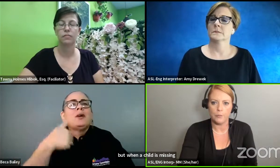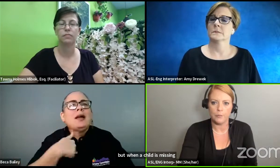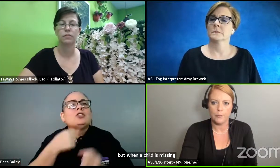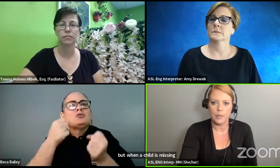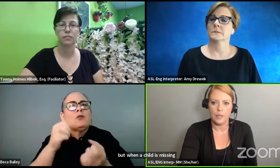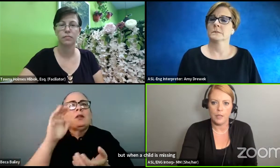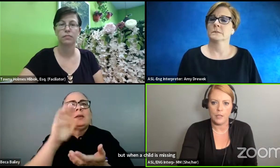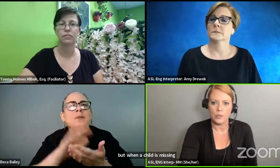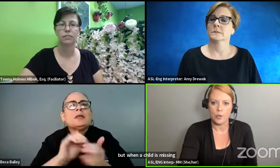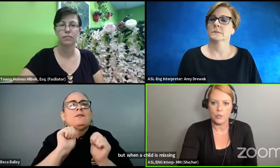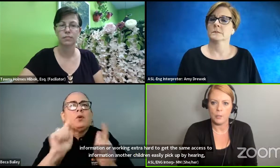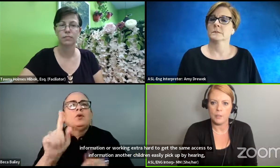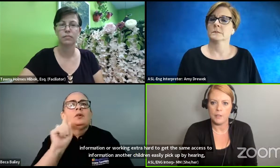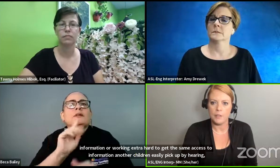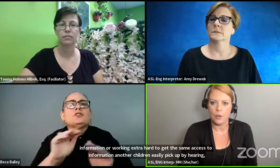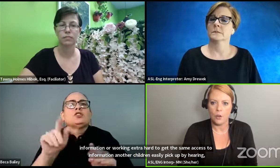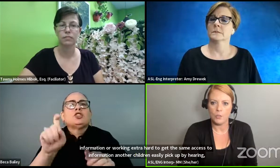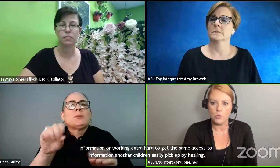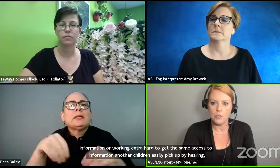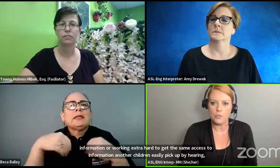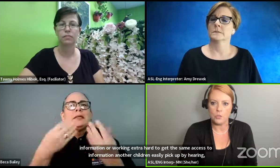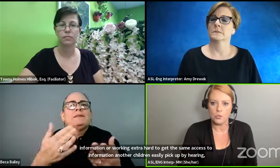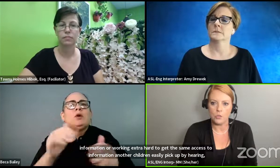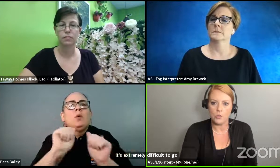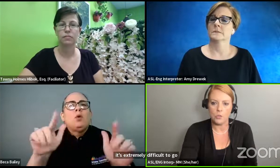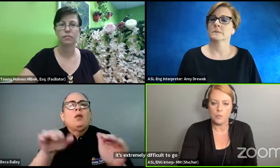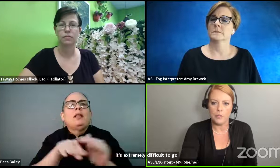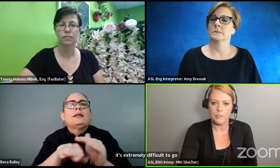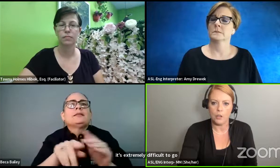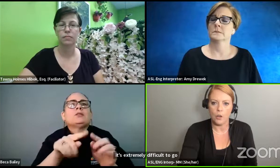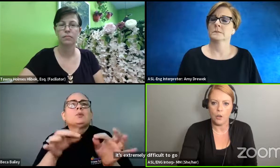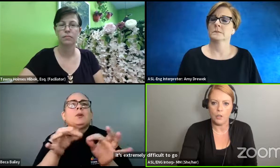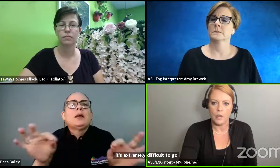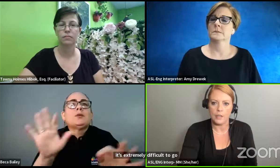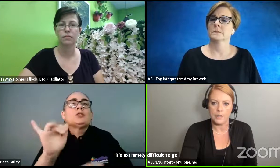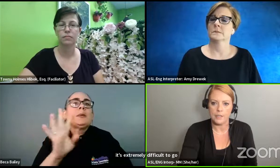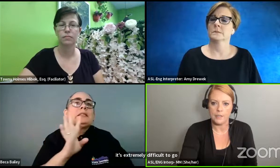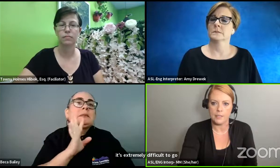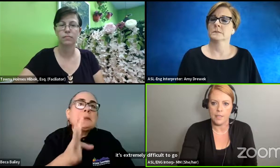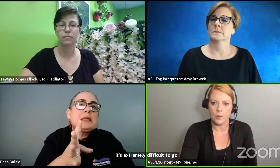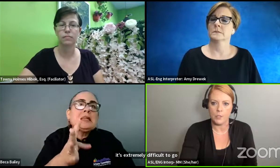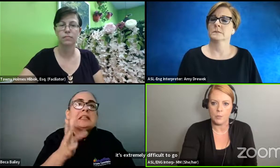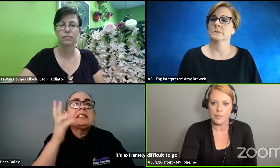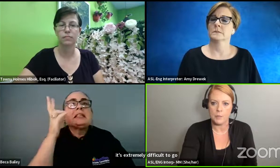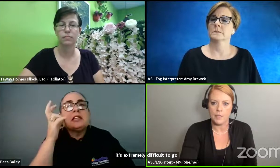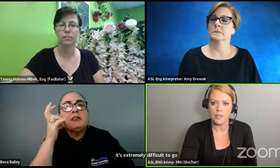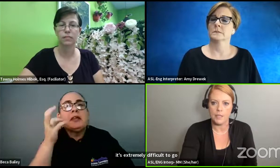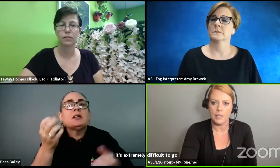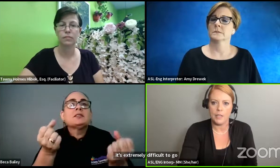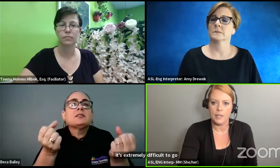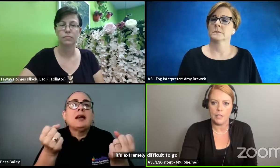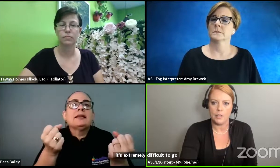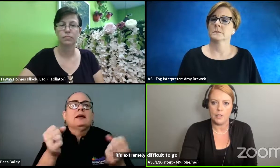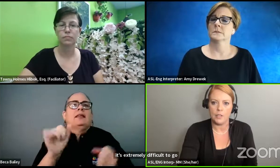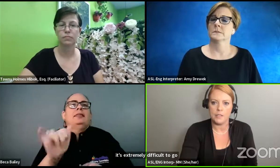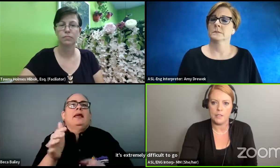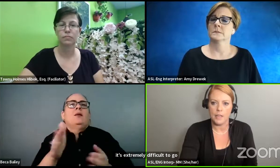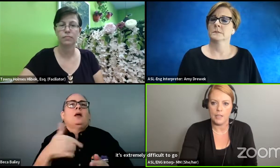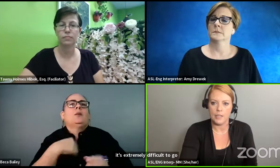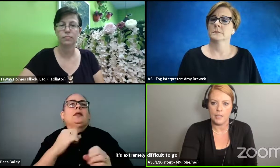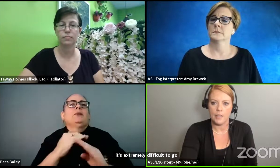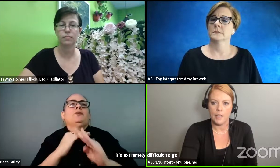older. I strongly believe that all deaf children should be given all access to language by speaking,